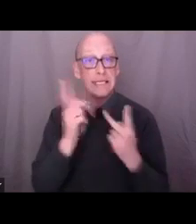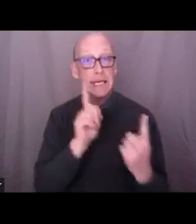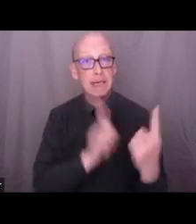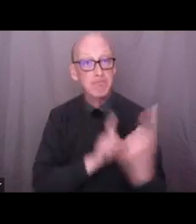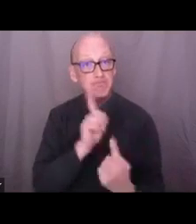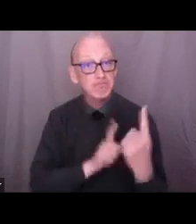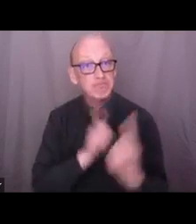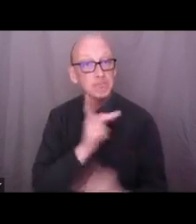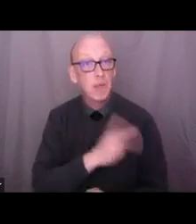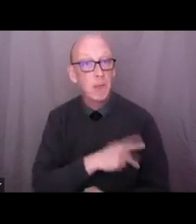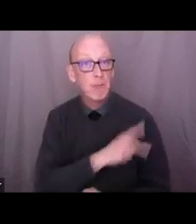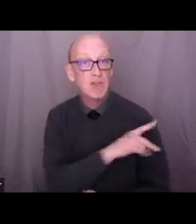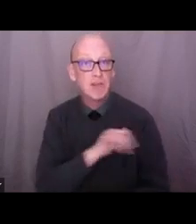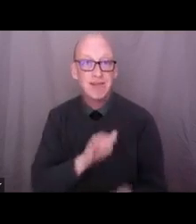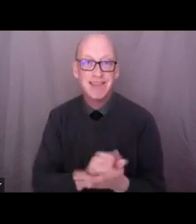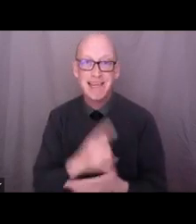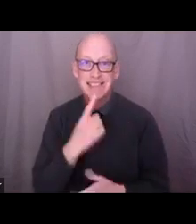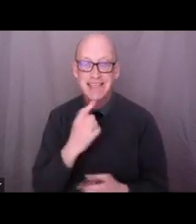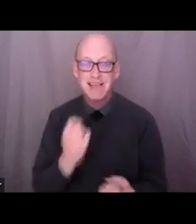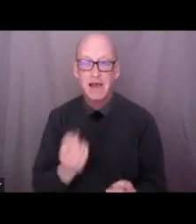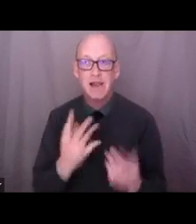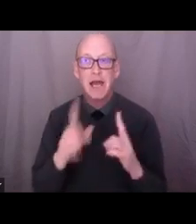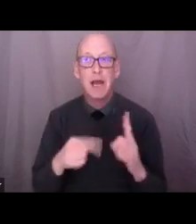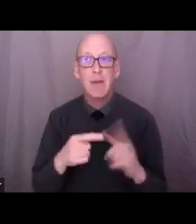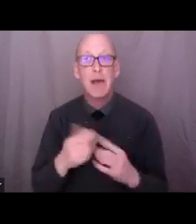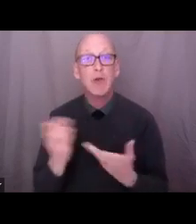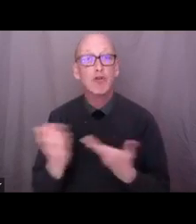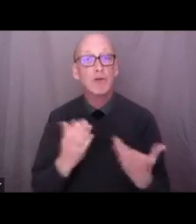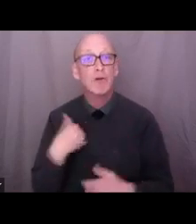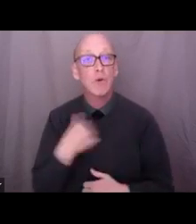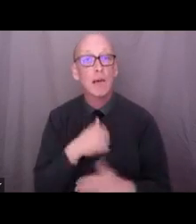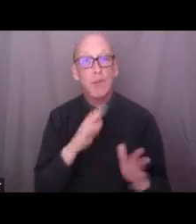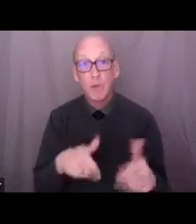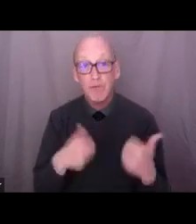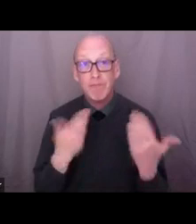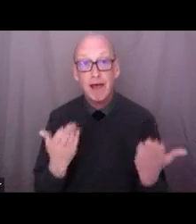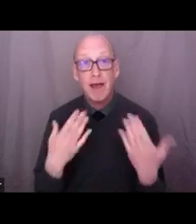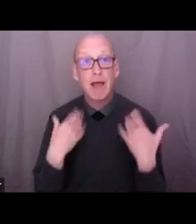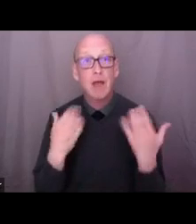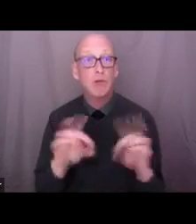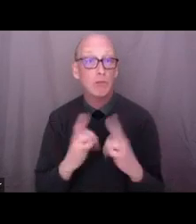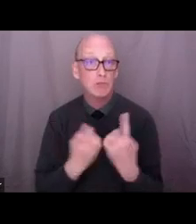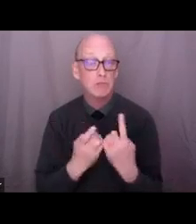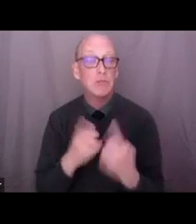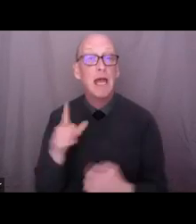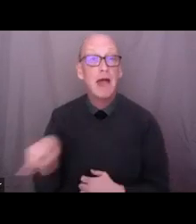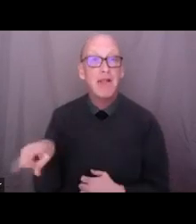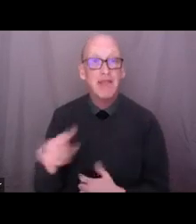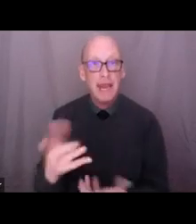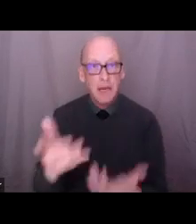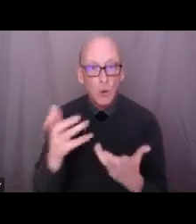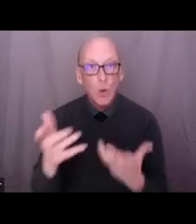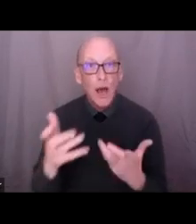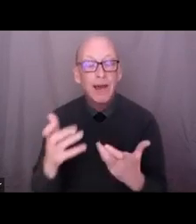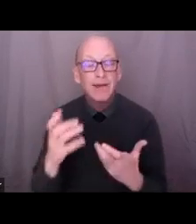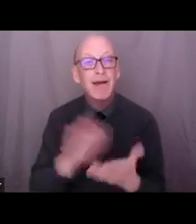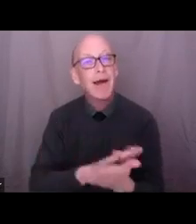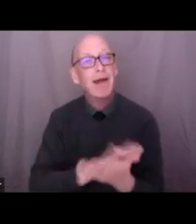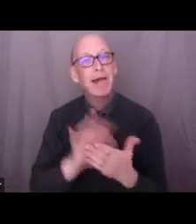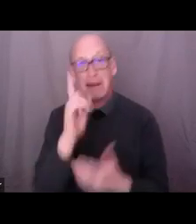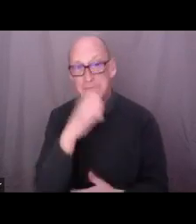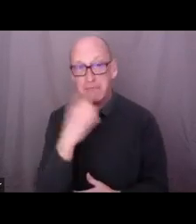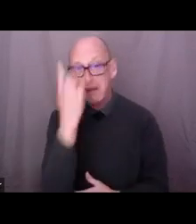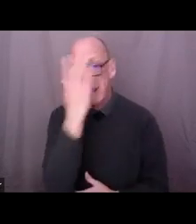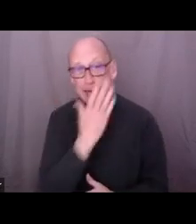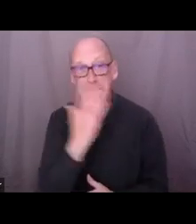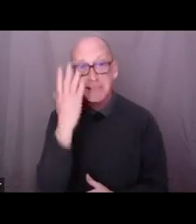I think that says a lot about the services that we provide at the health department. They wanted a kind face. They wanted to